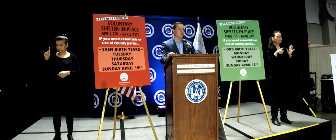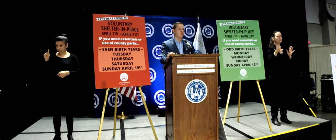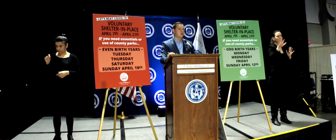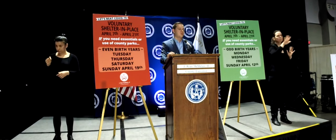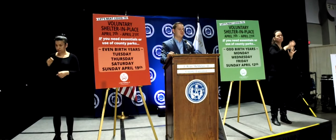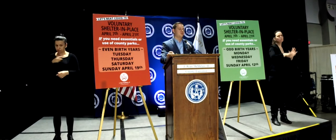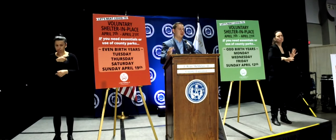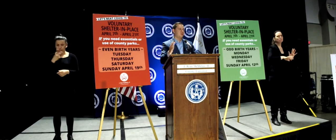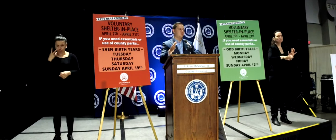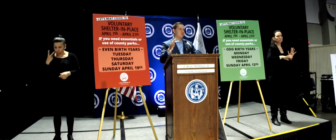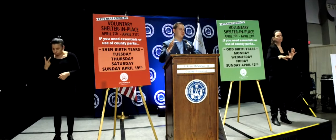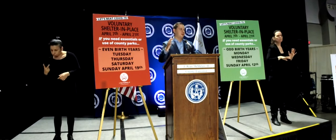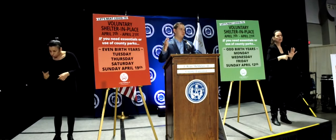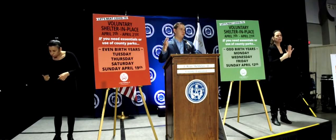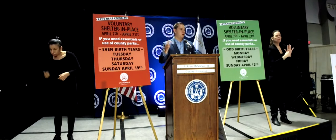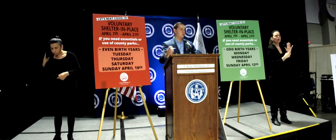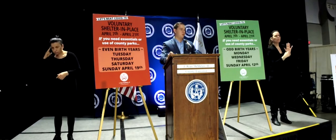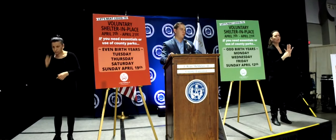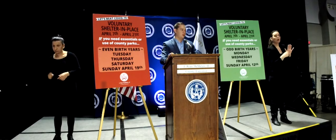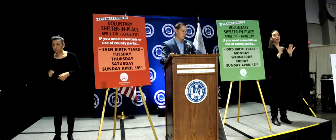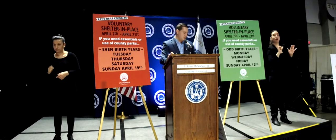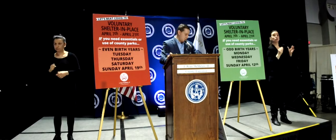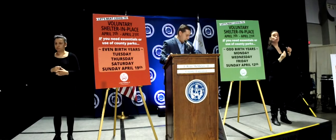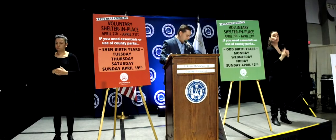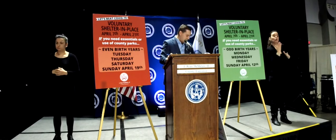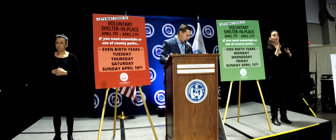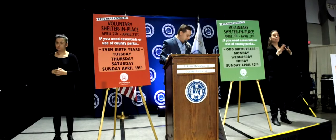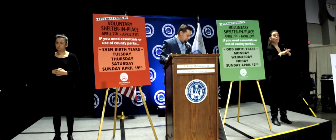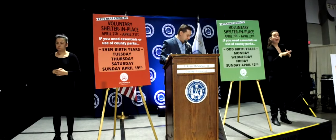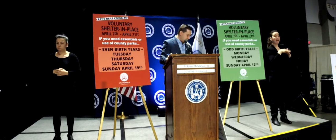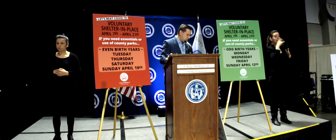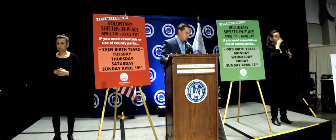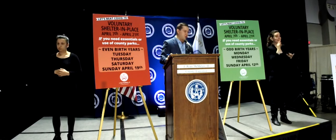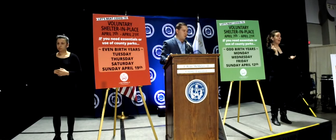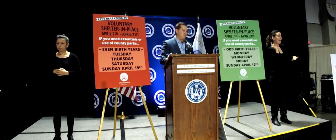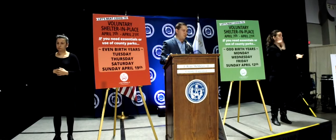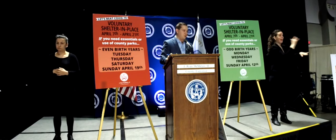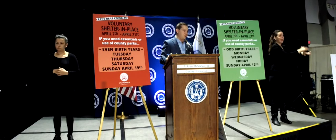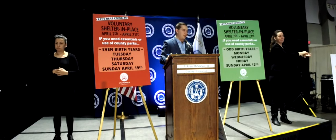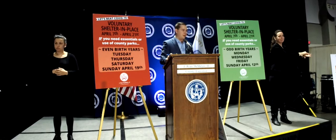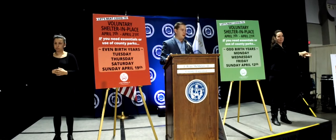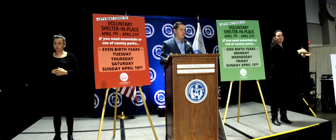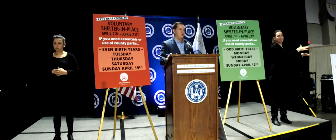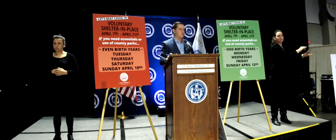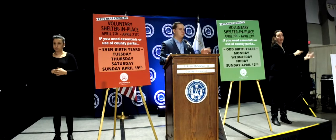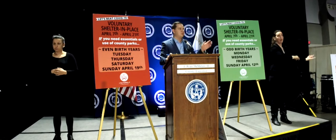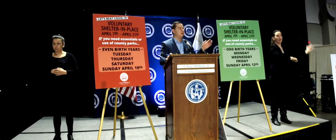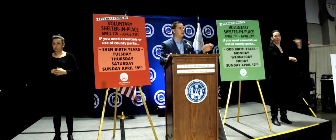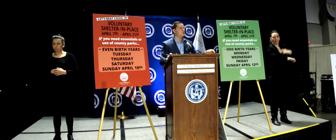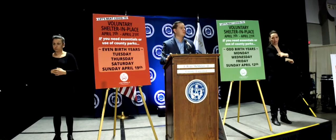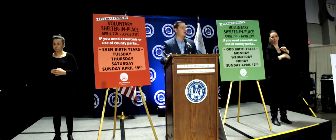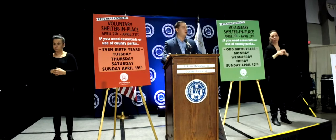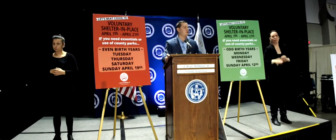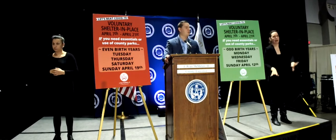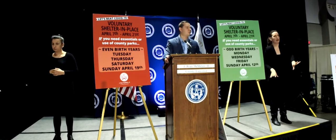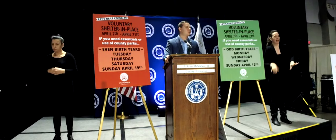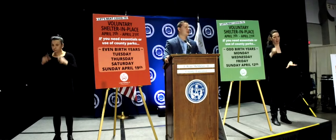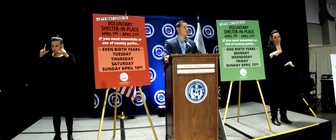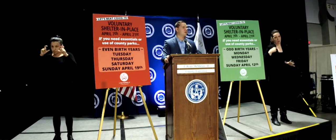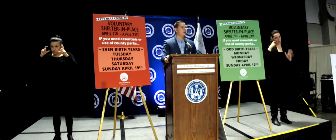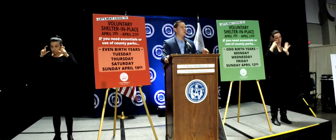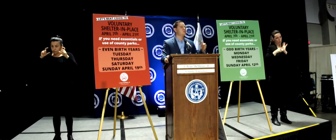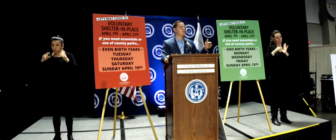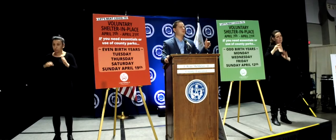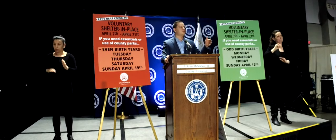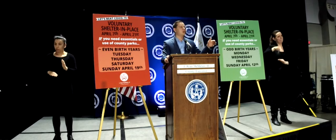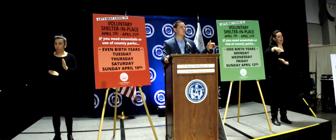break. So there's various things that are there at the public. This curve again that I did, I received that curve from Upstate.